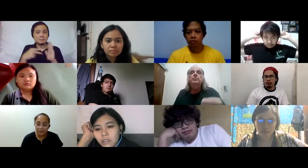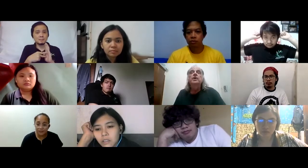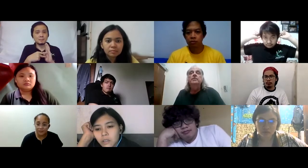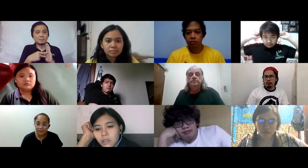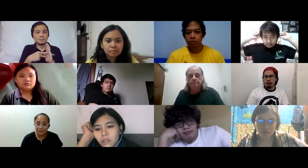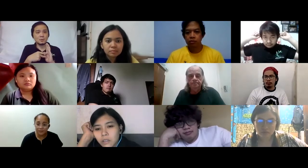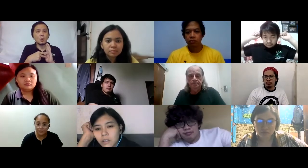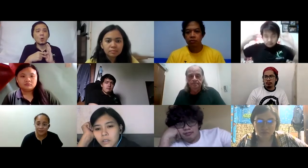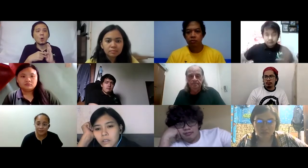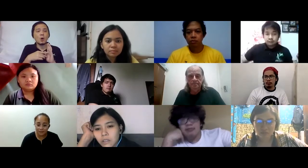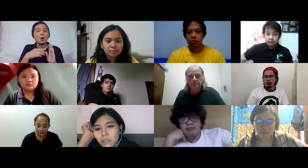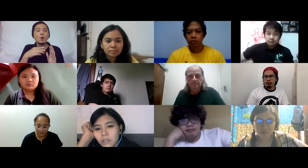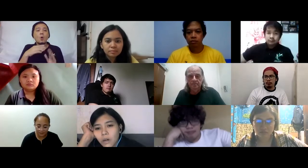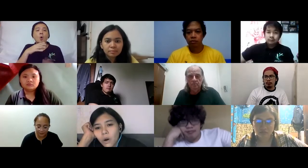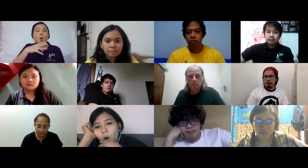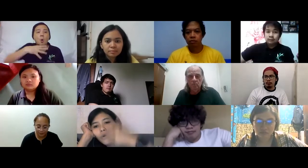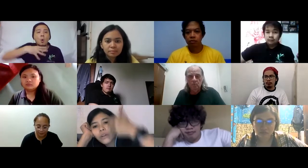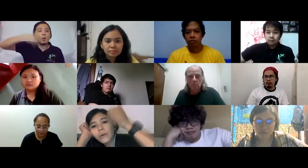older brother.